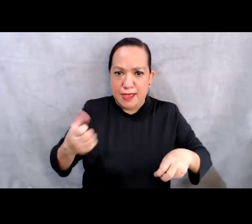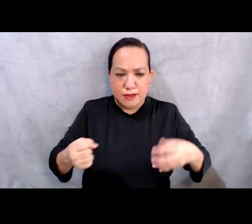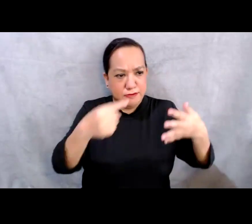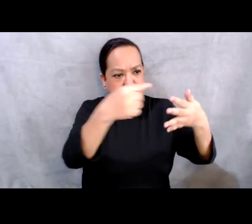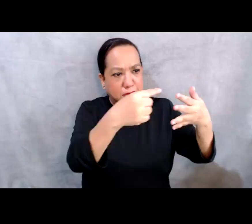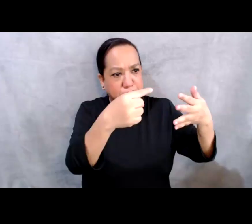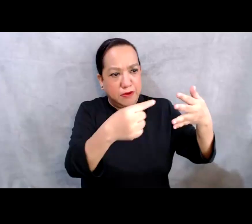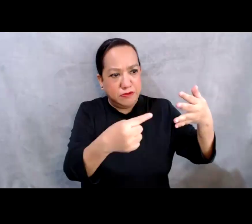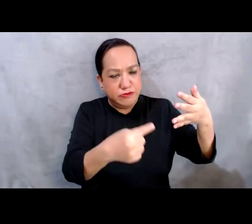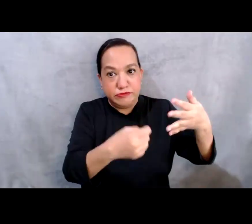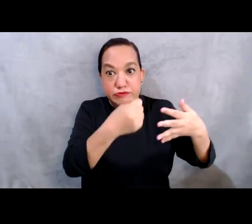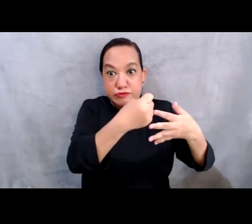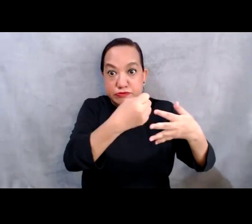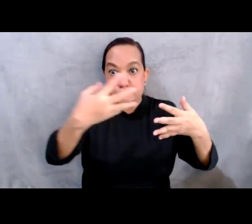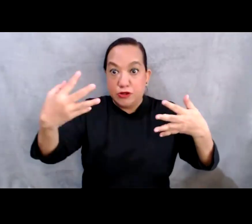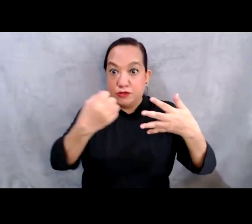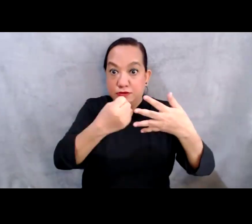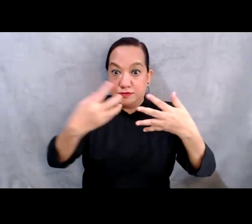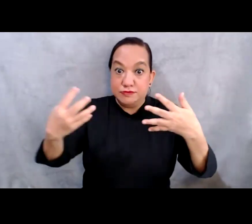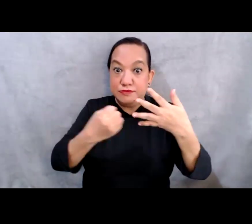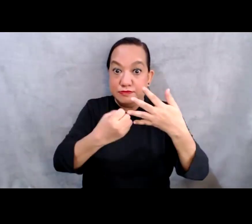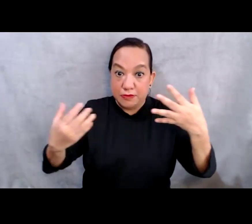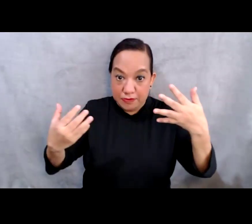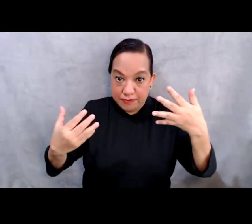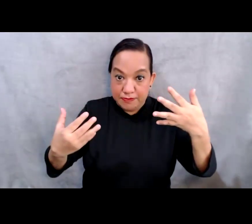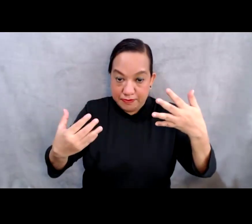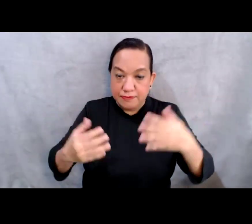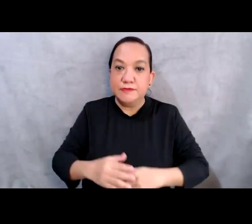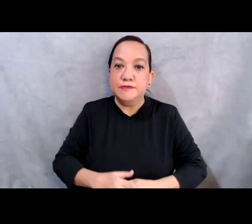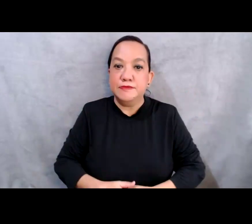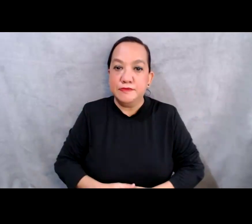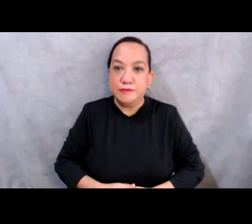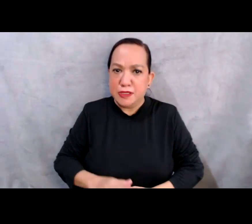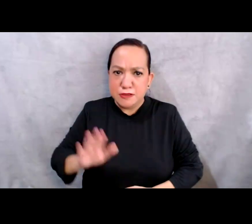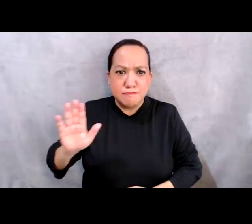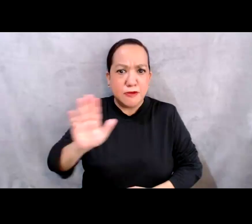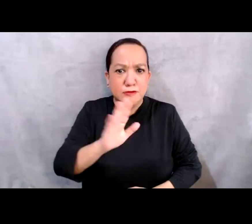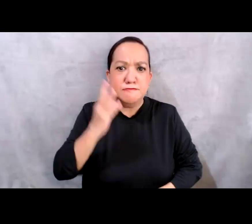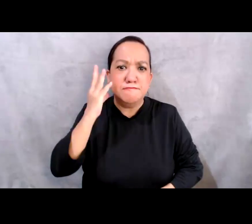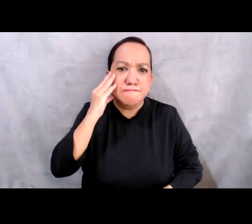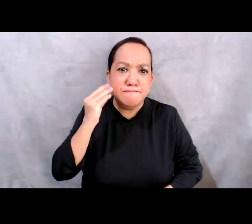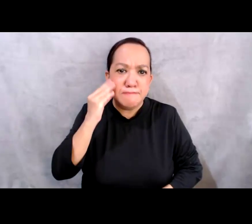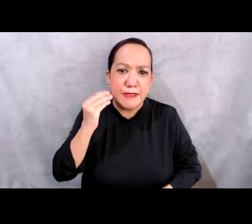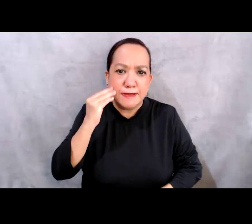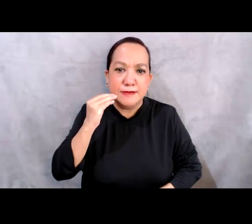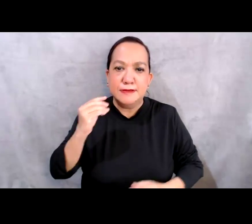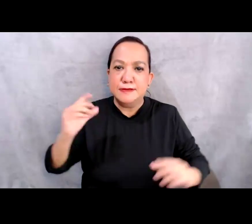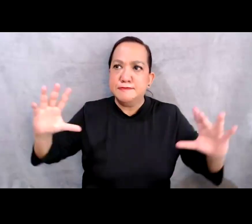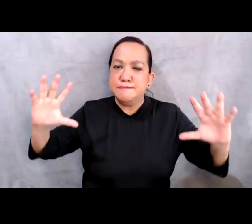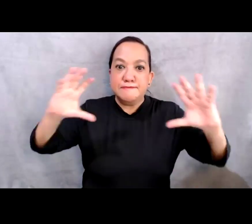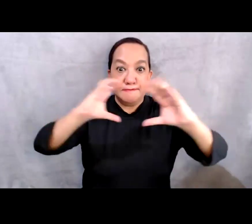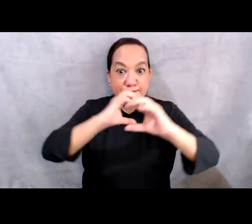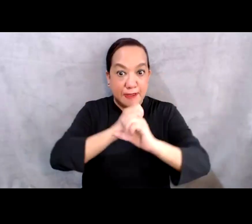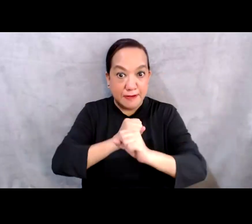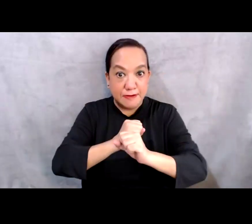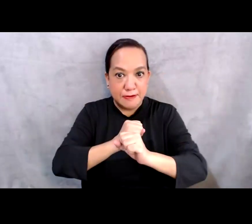that they are covering from their own experiences will not be an exhaustive list, but they will be sharing key issues